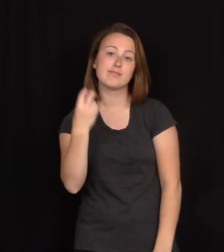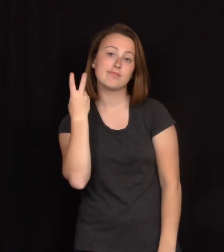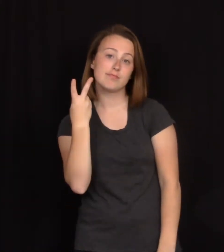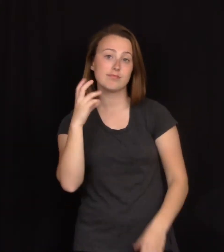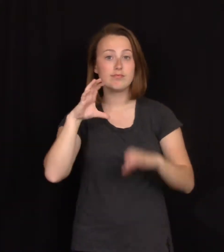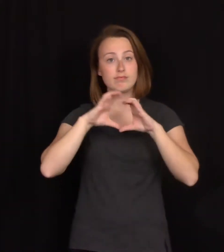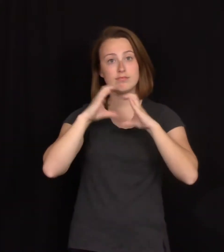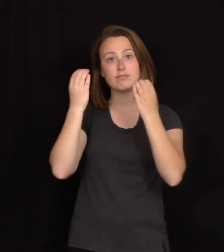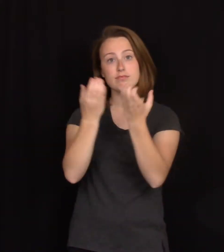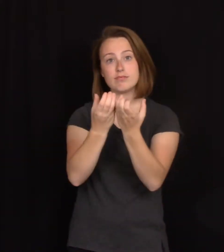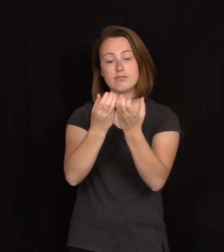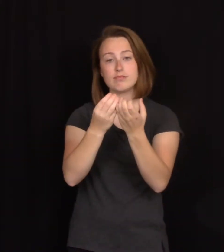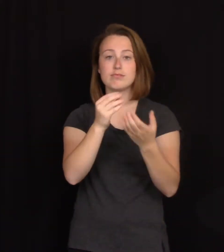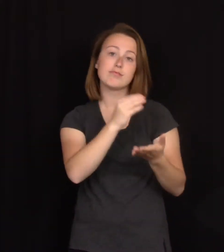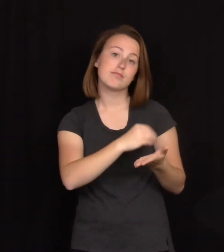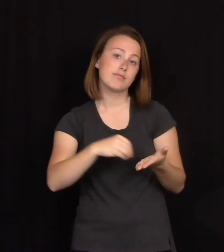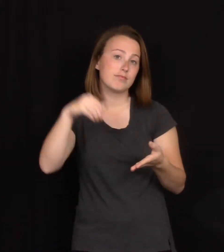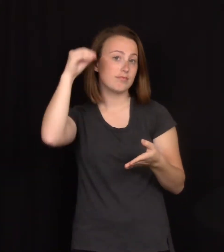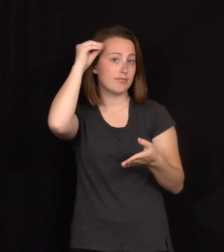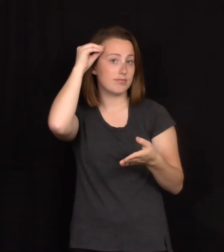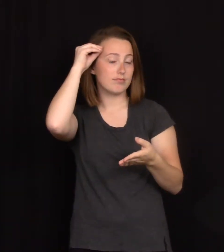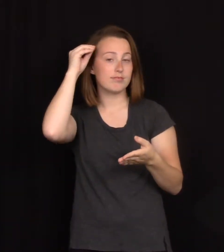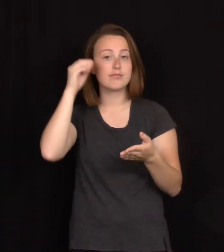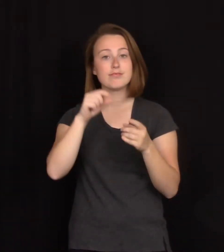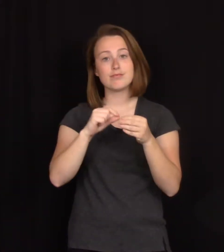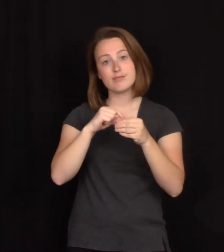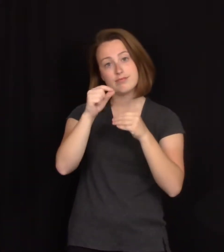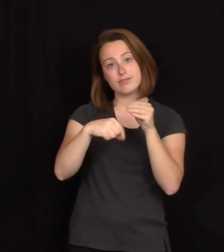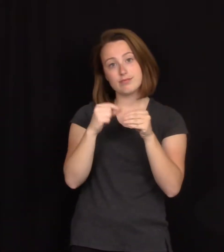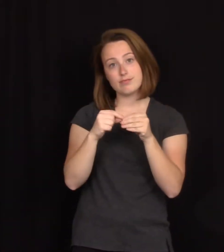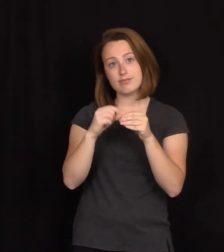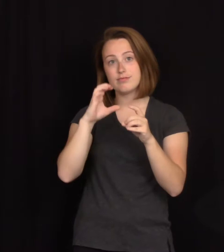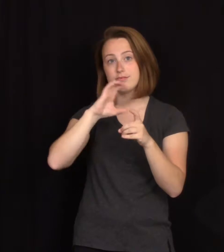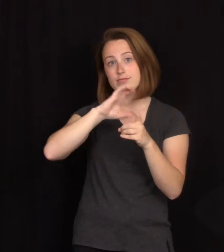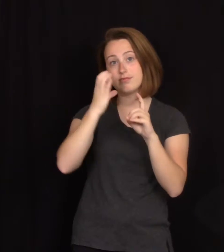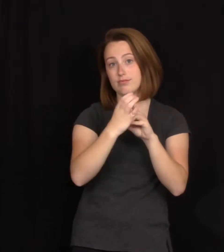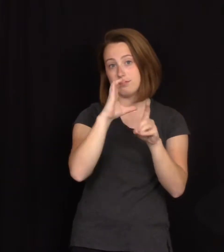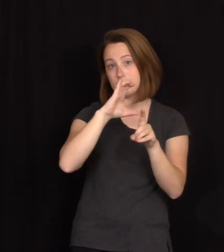Also, I had to take 2 classes regarding deaf culture and life.